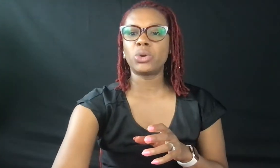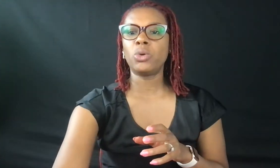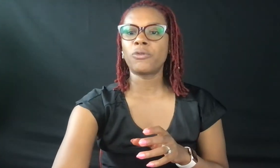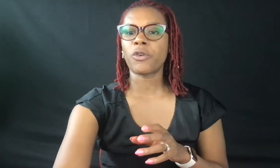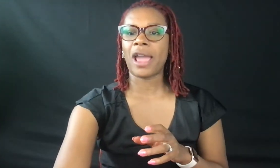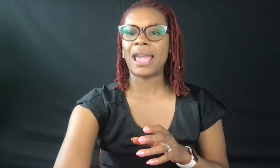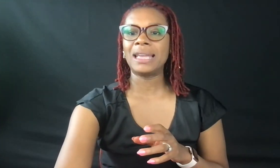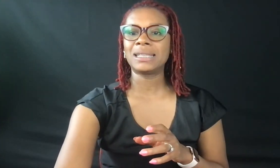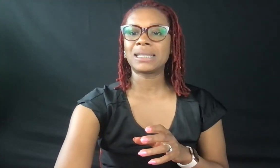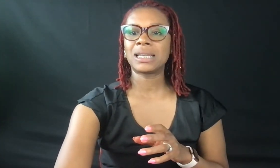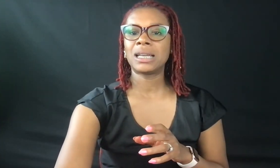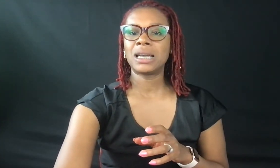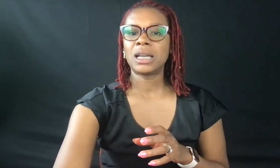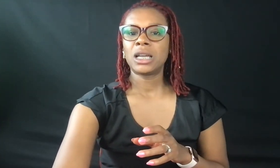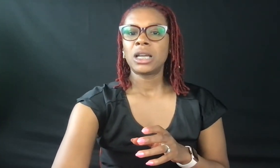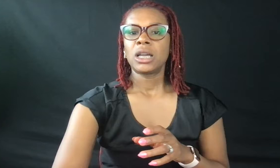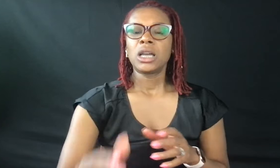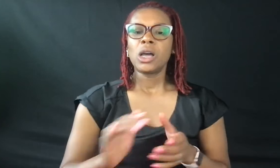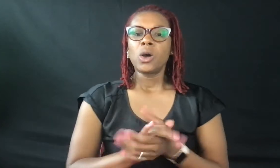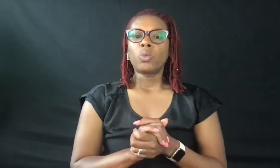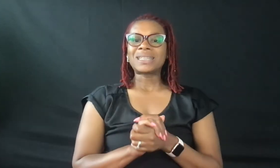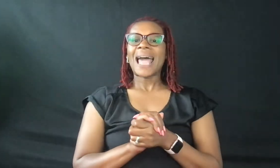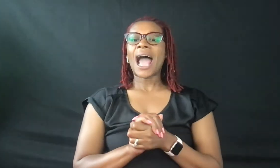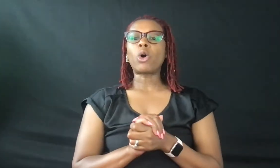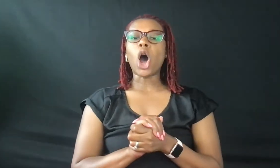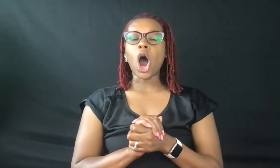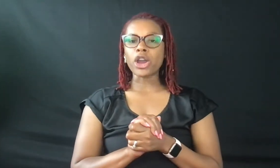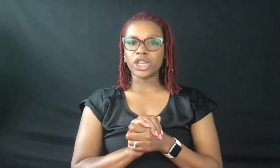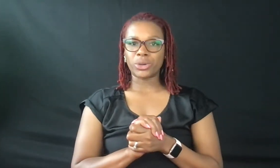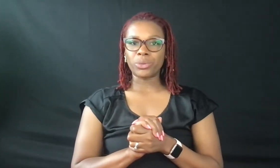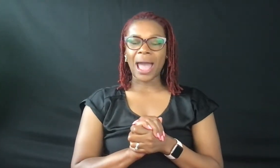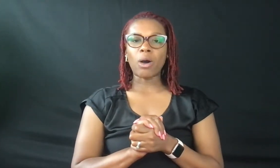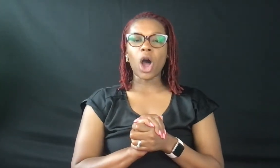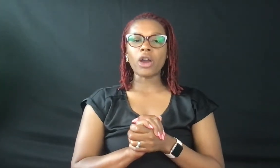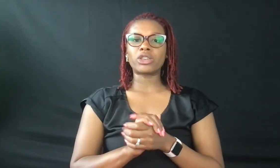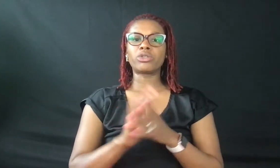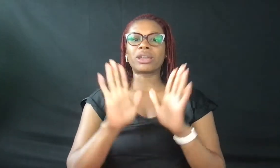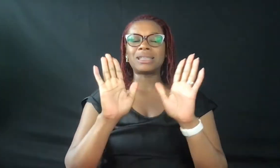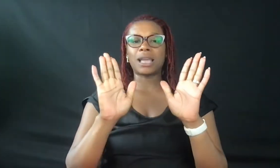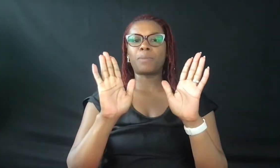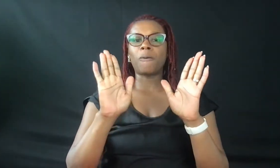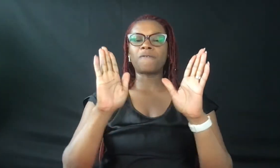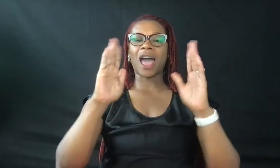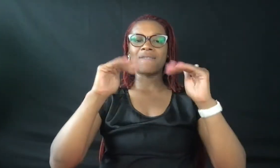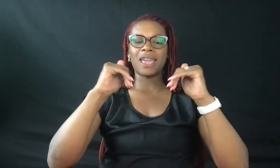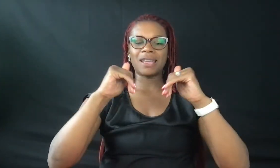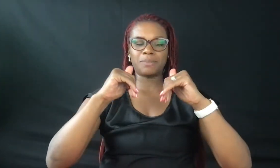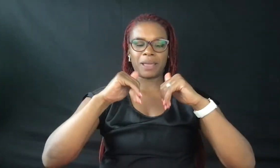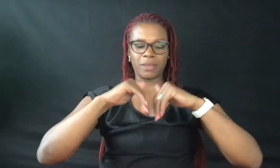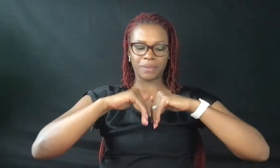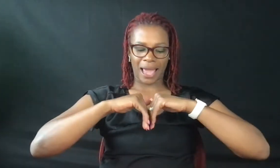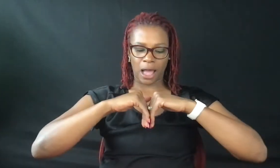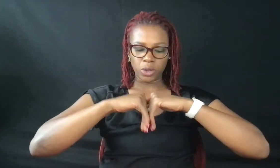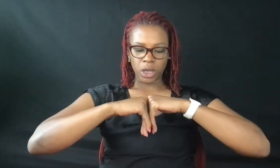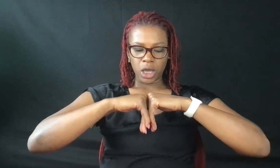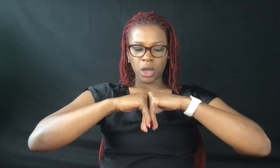new phrase was how are you? How are you? You're going to take both 5 hands, bend them down